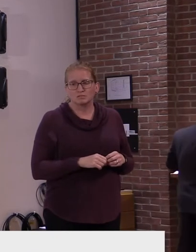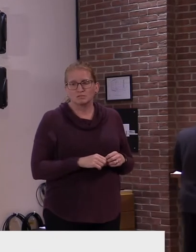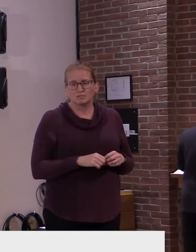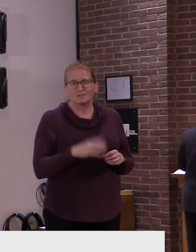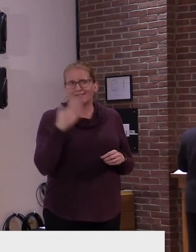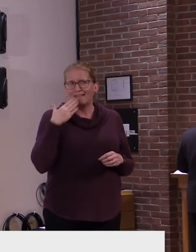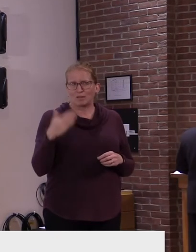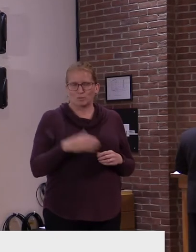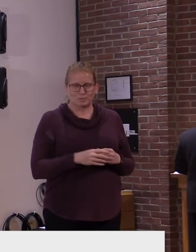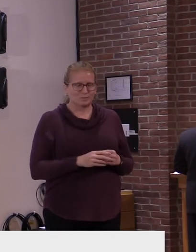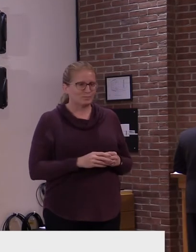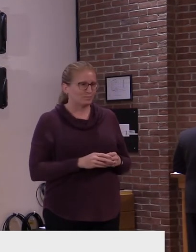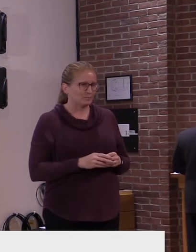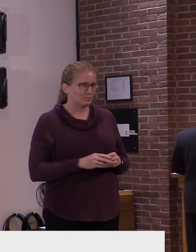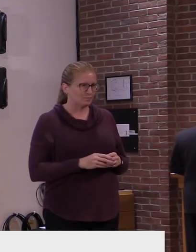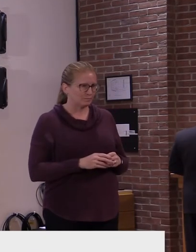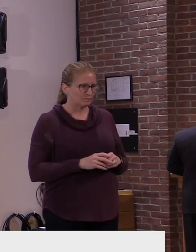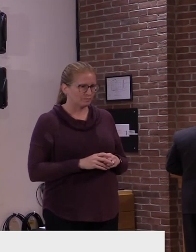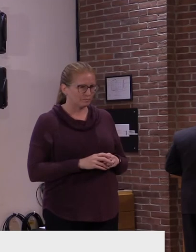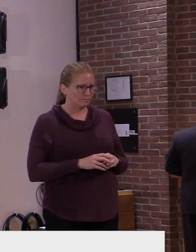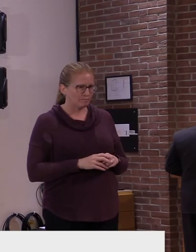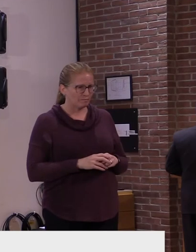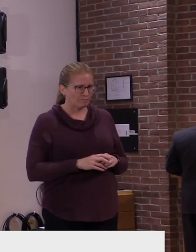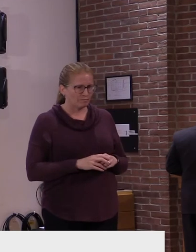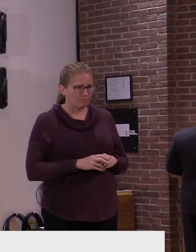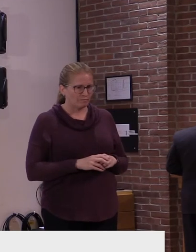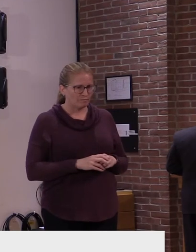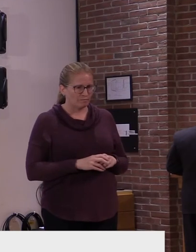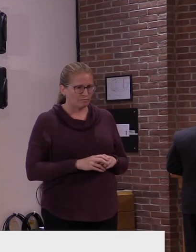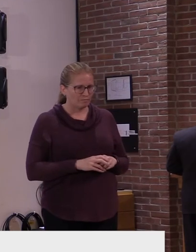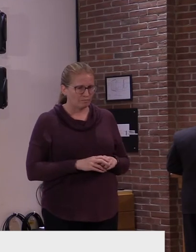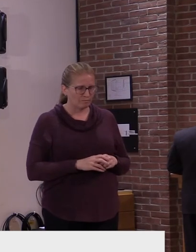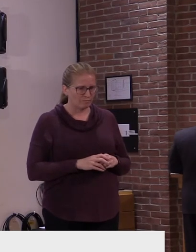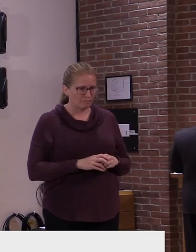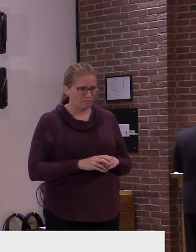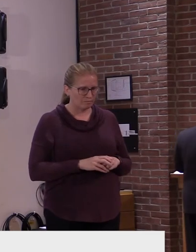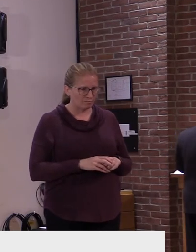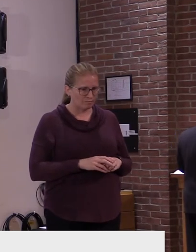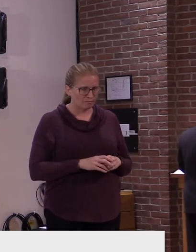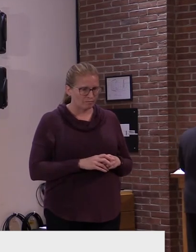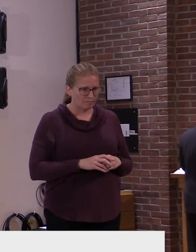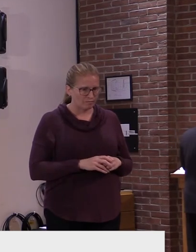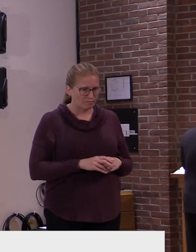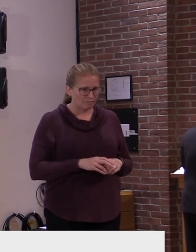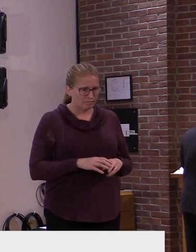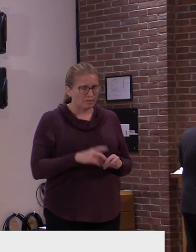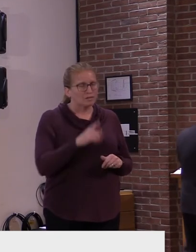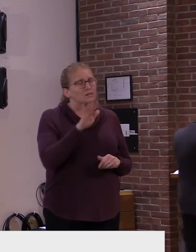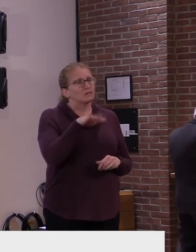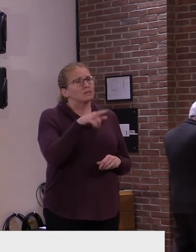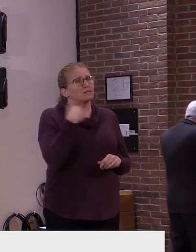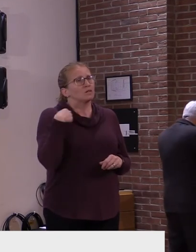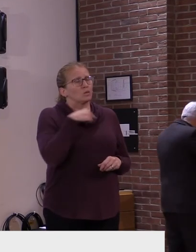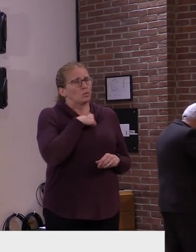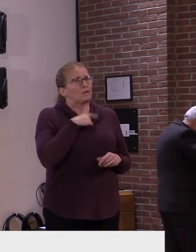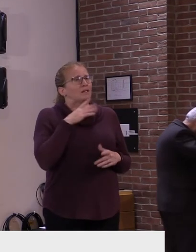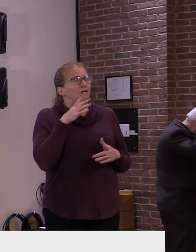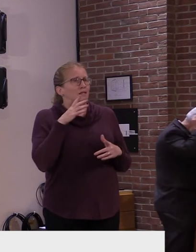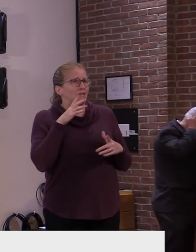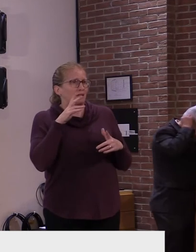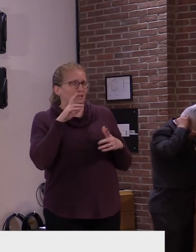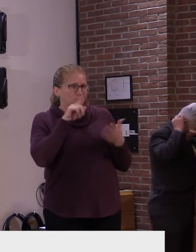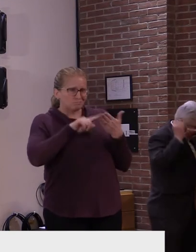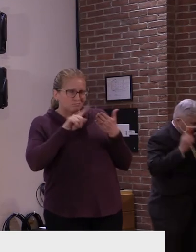you governor uh tim we uh did a reconciliation through october 29 of many of the grants and